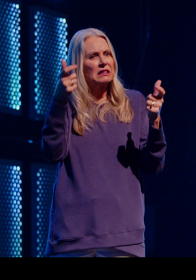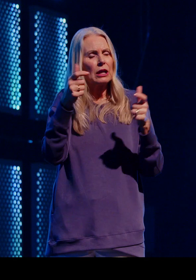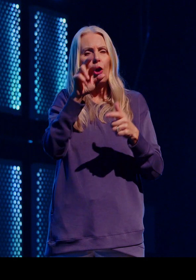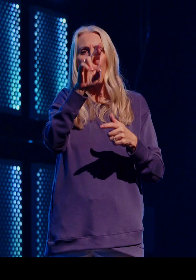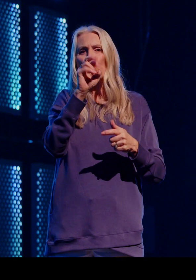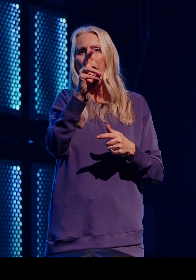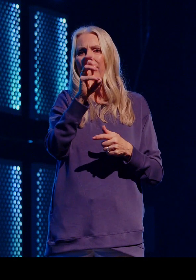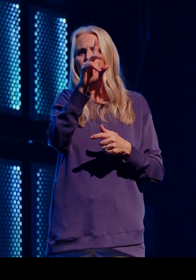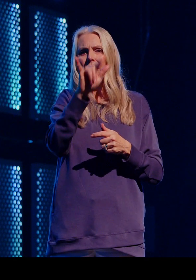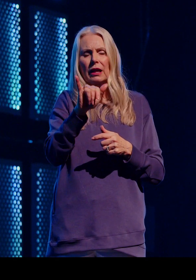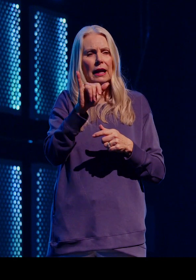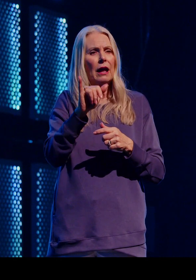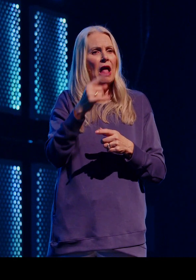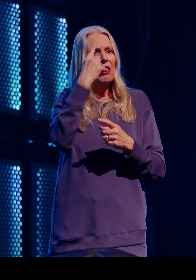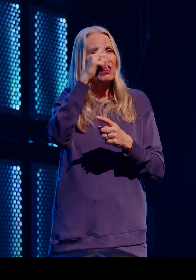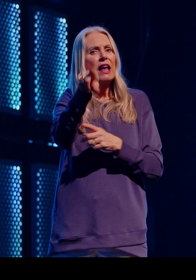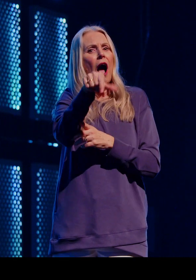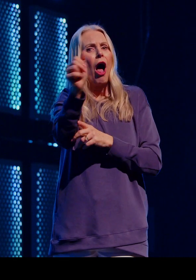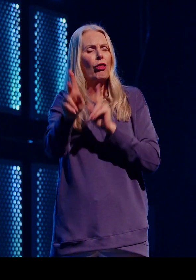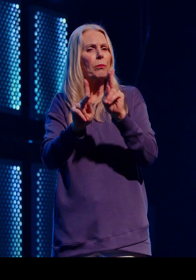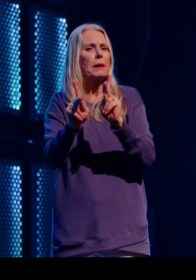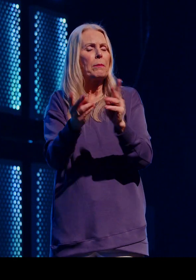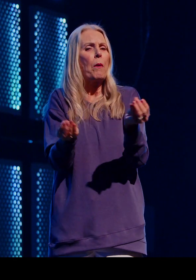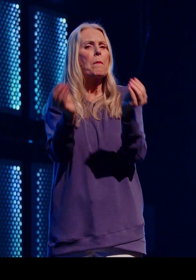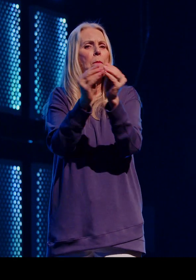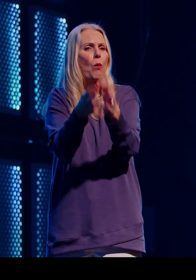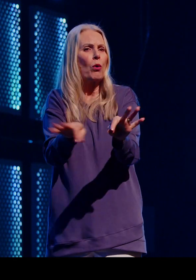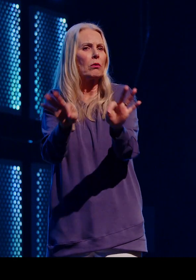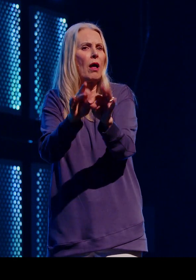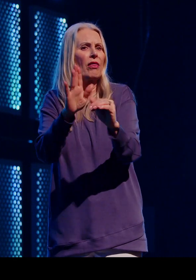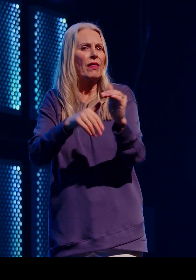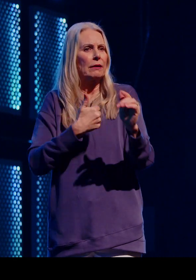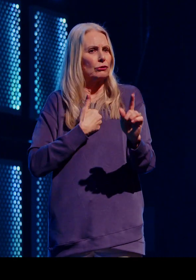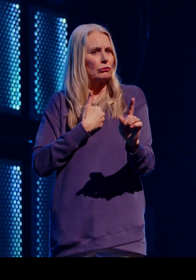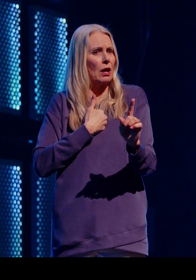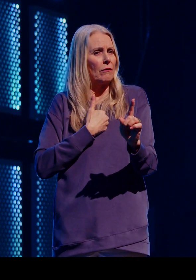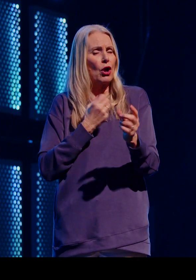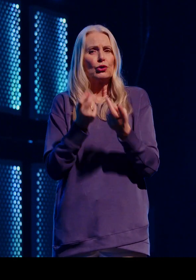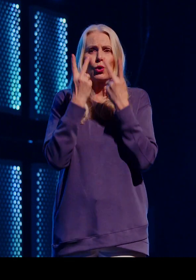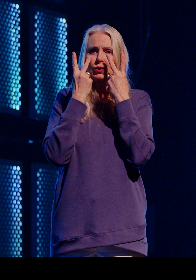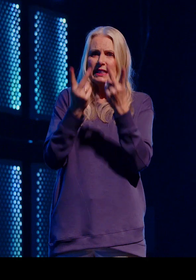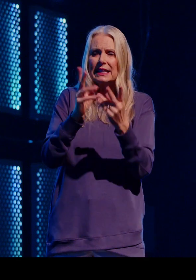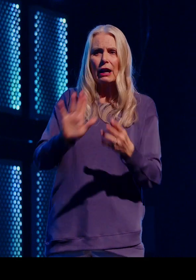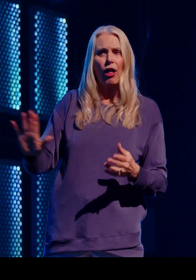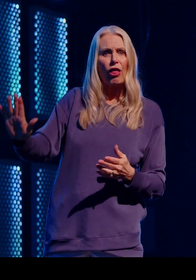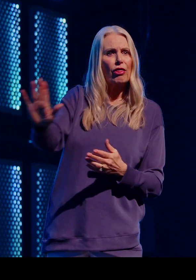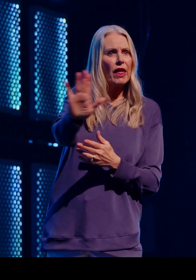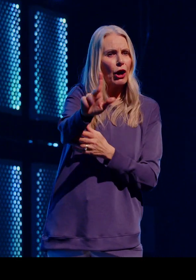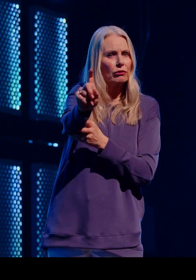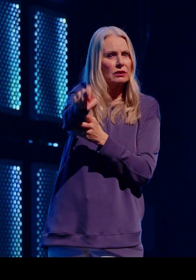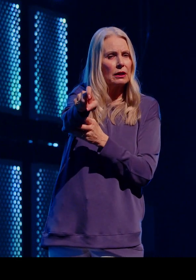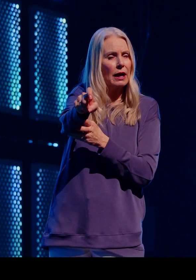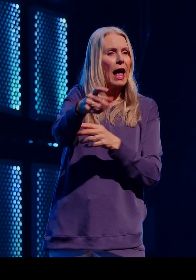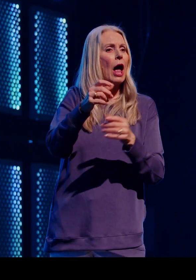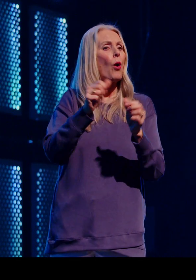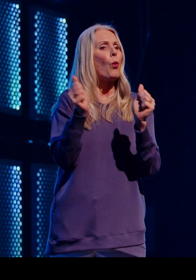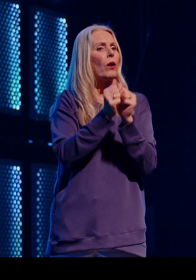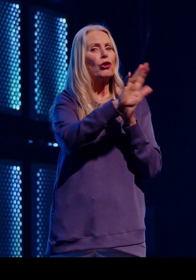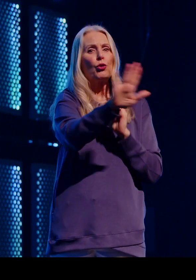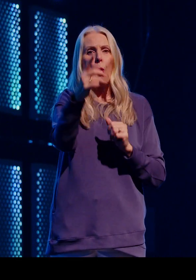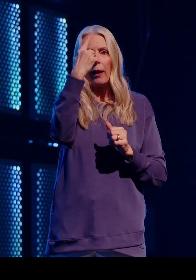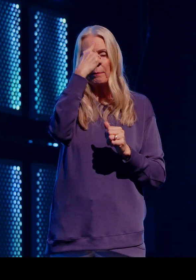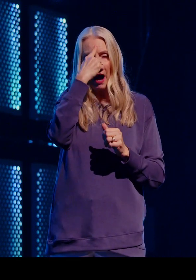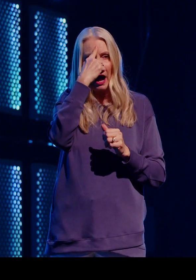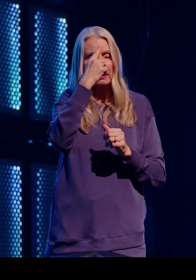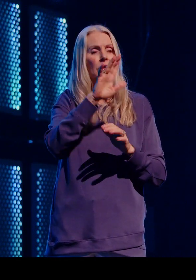yourselves or others more significant than yourselves. Let each of you look not only to your own interest, but also to the interest of others, having this mind among yourselves, which is